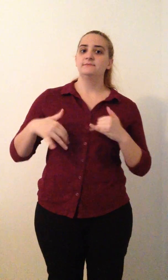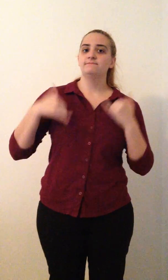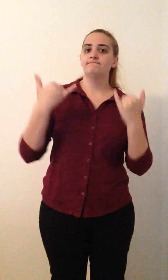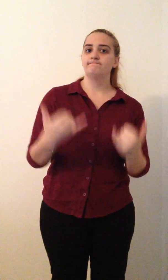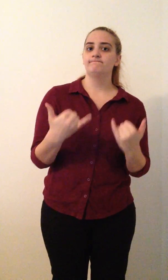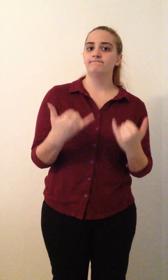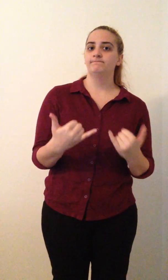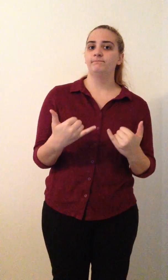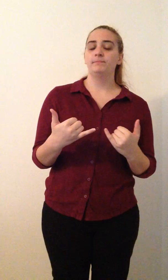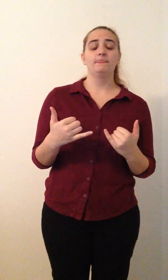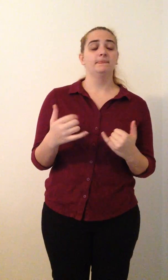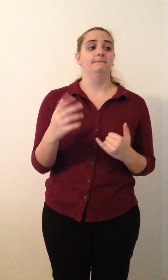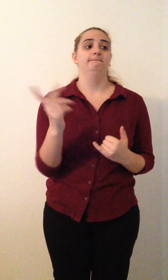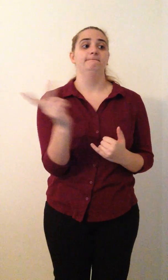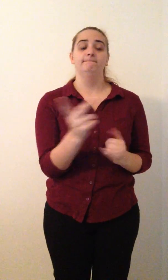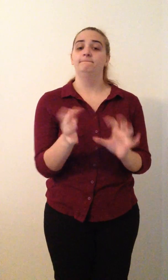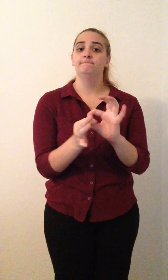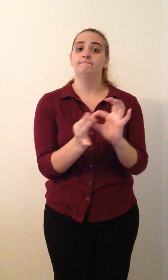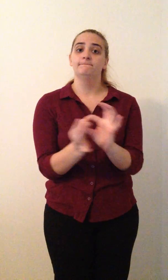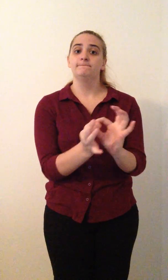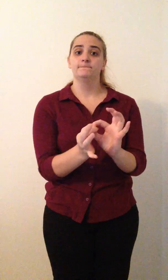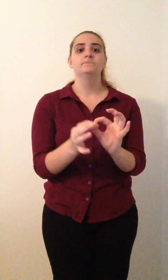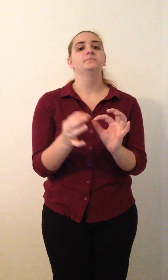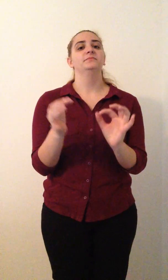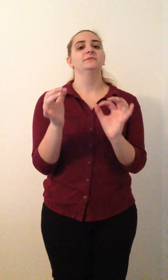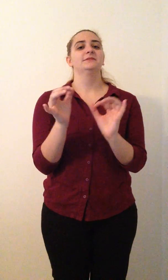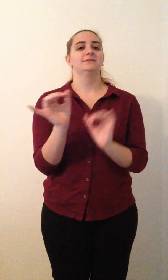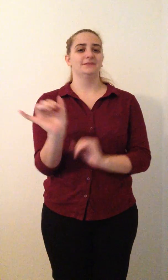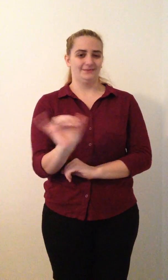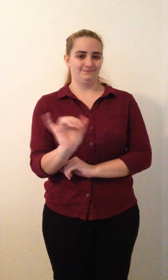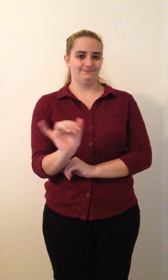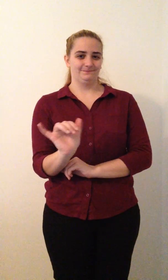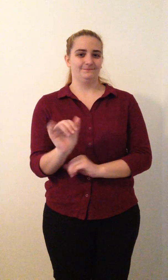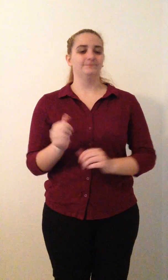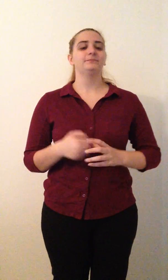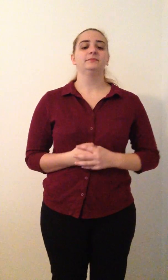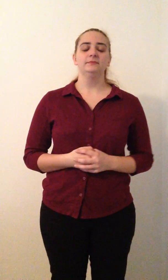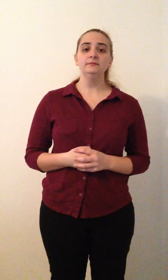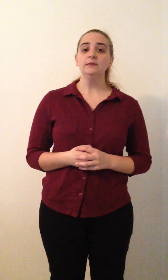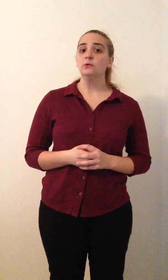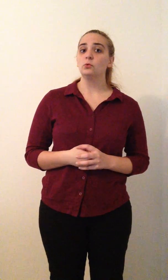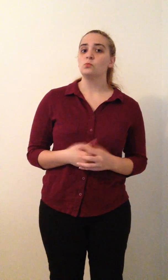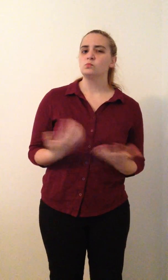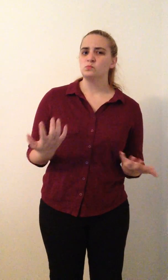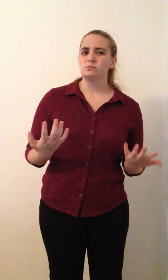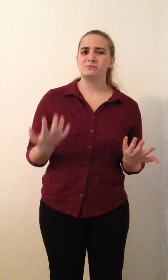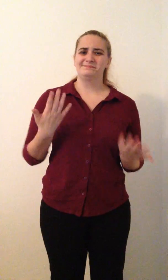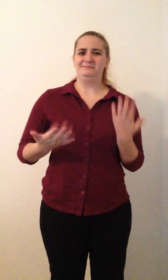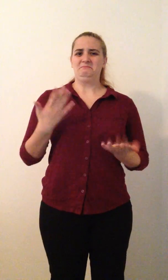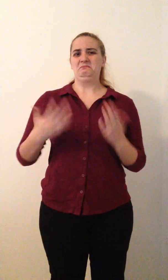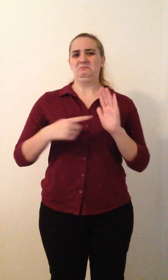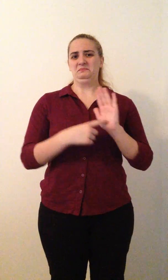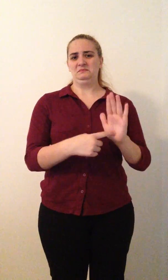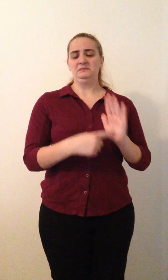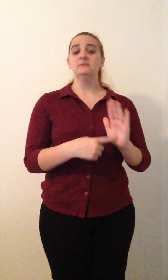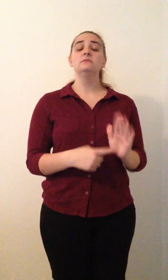somebody and you might just have this really powerful connection with them, there's a very